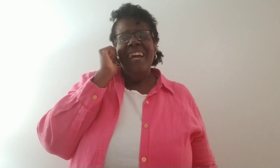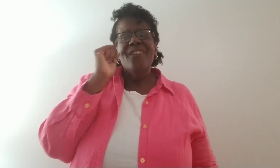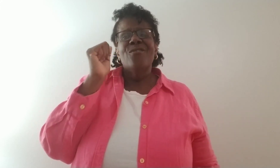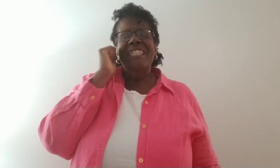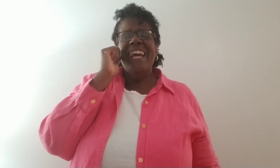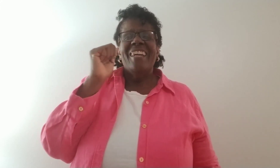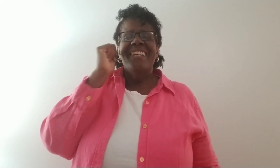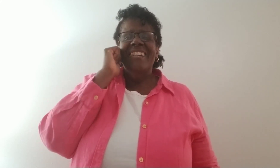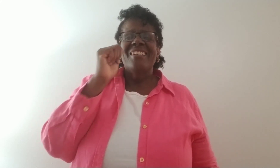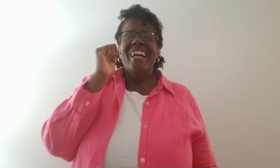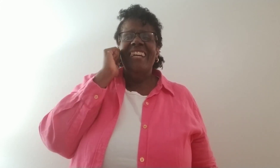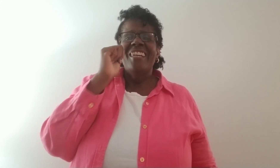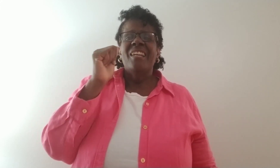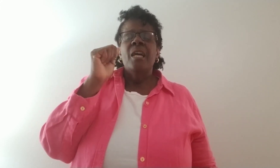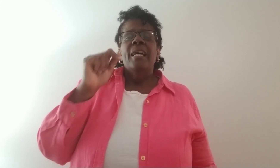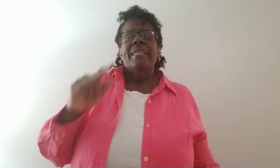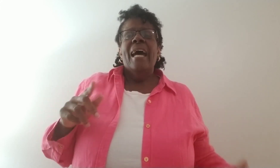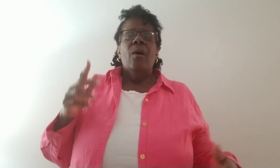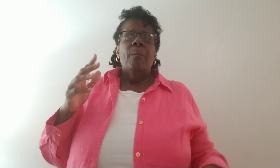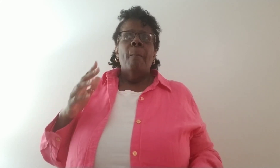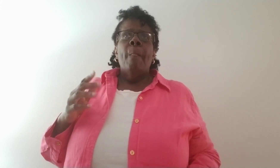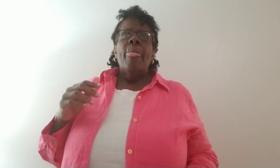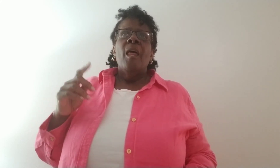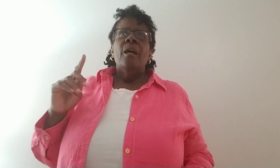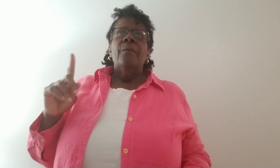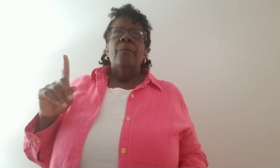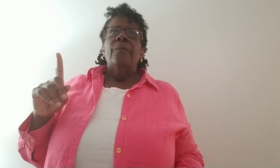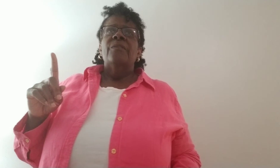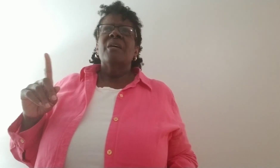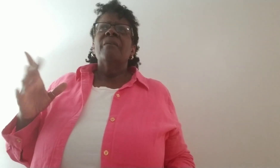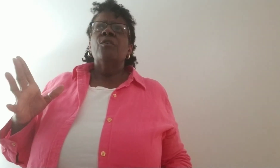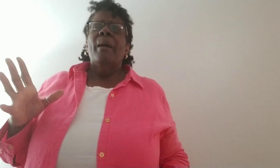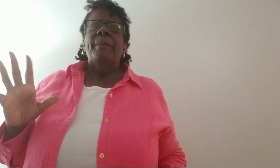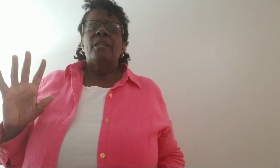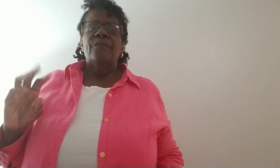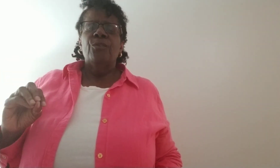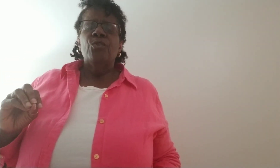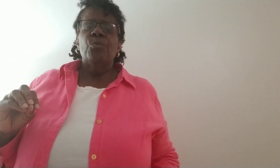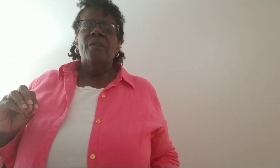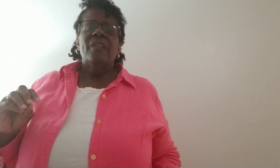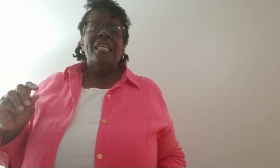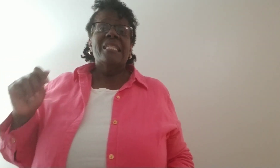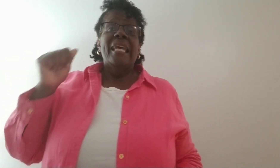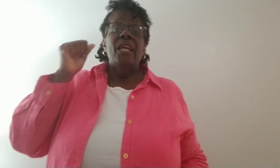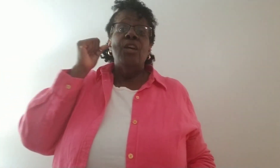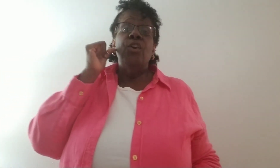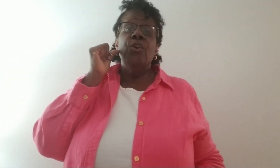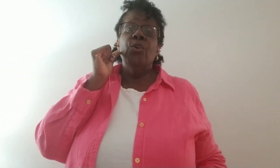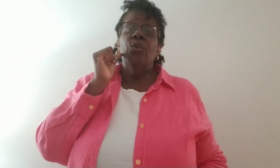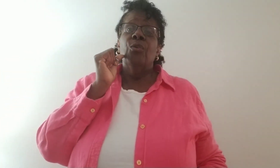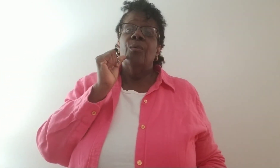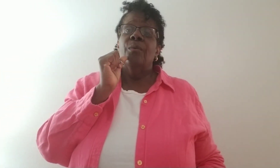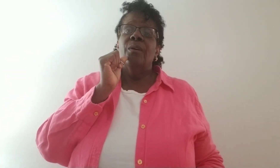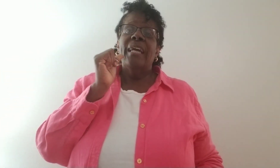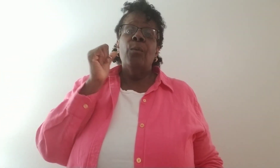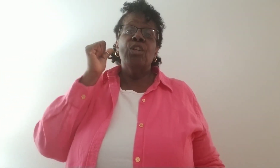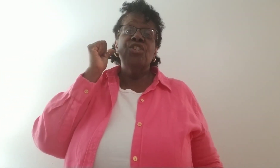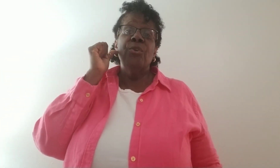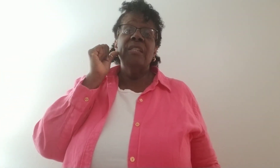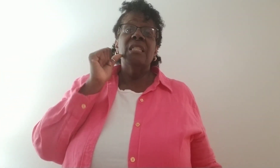Every day. Okay? Now, some of you might be confused with, let's say, girl. Okay, I want to show you the